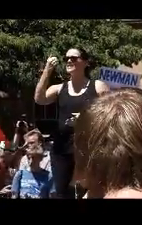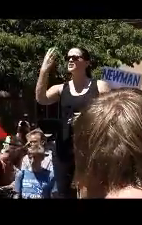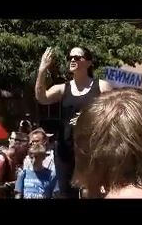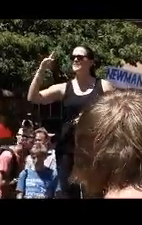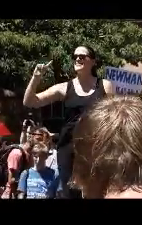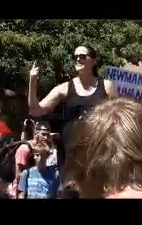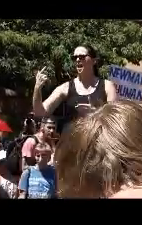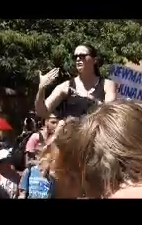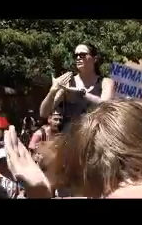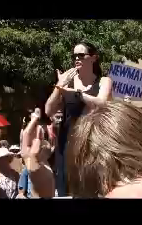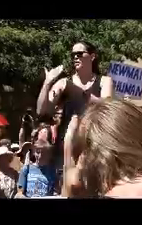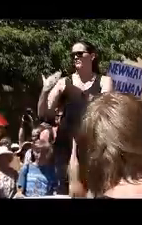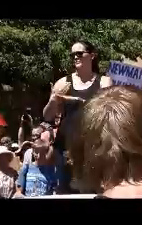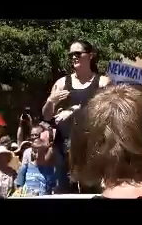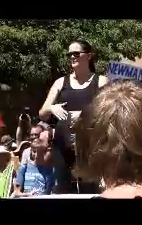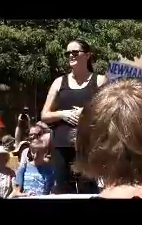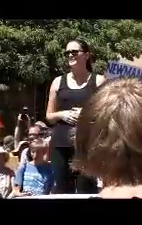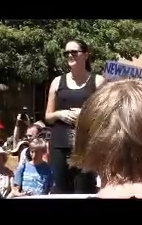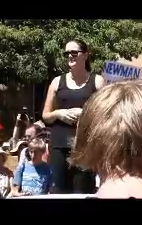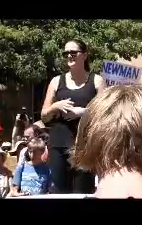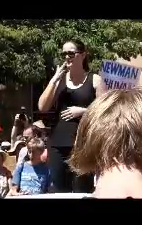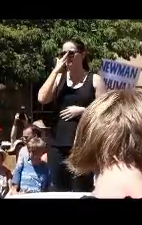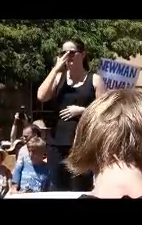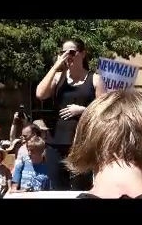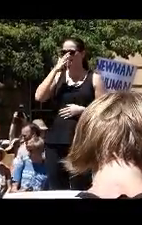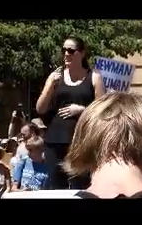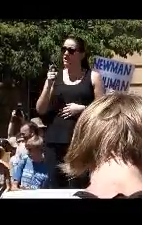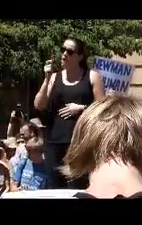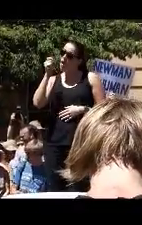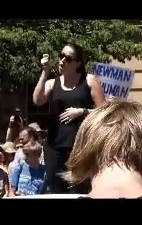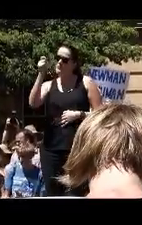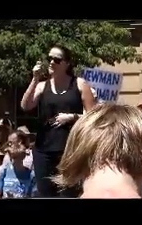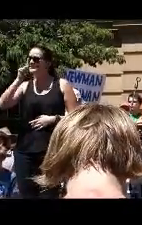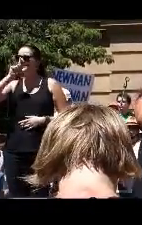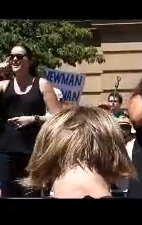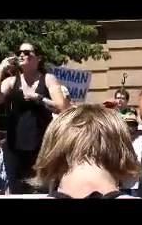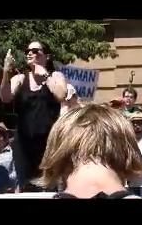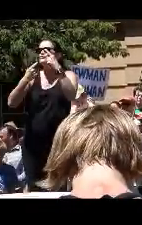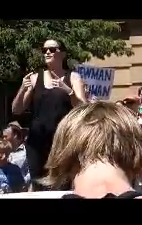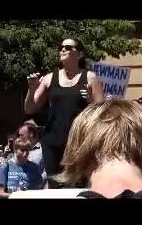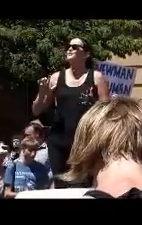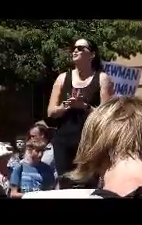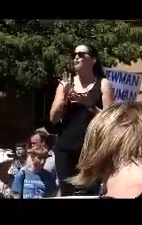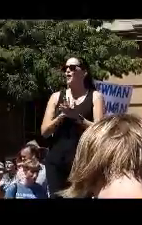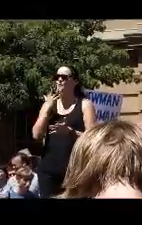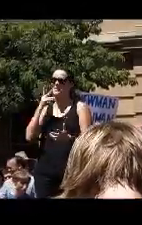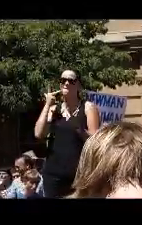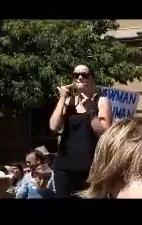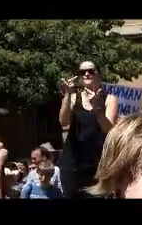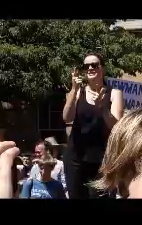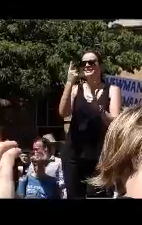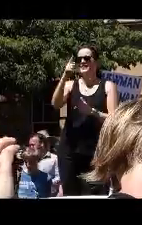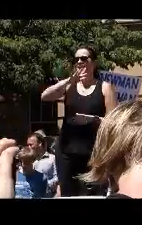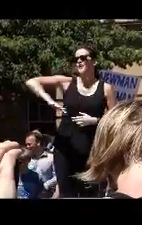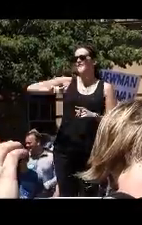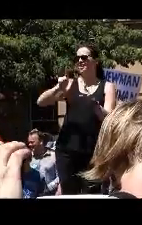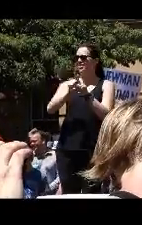63,000 jobs. And that almost indescribable joy you get when you visit somewhere like the Great Barrier Reef.